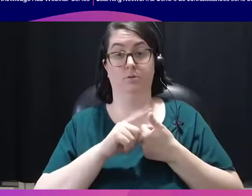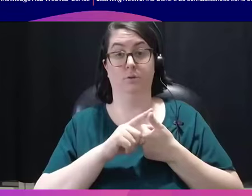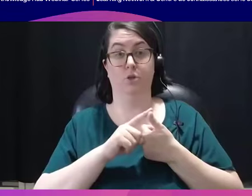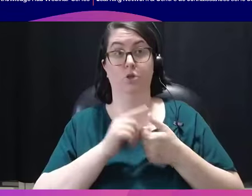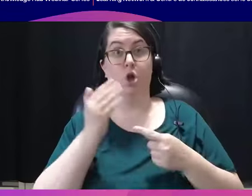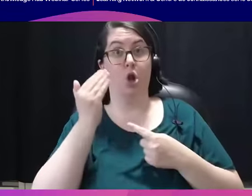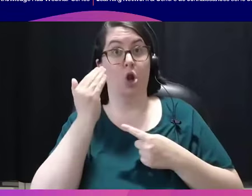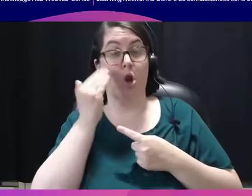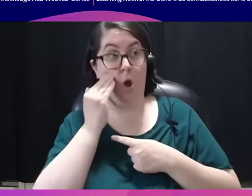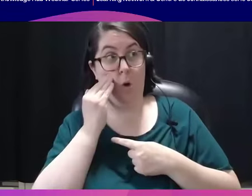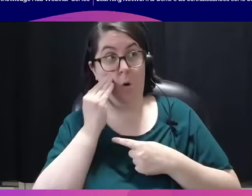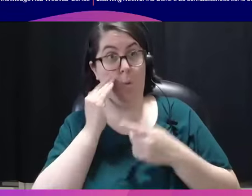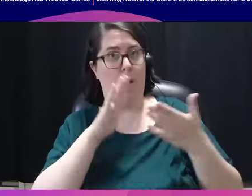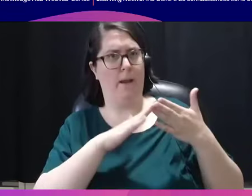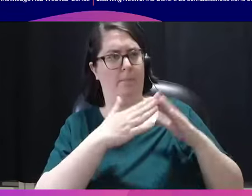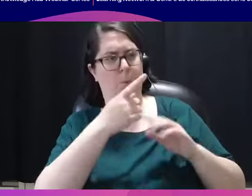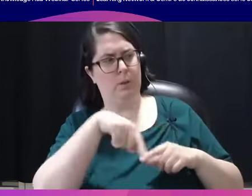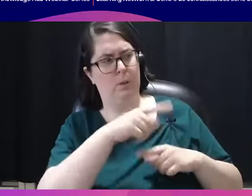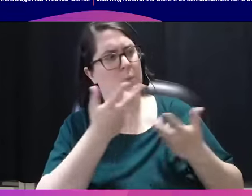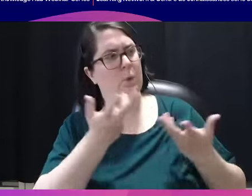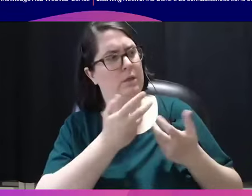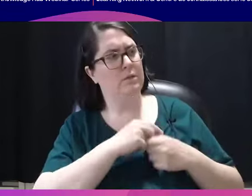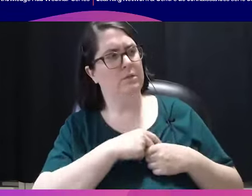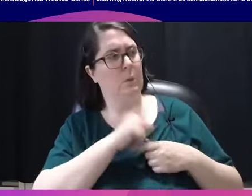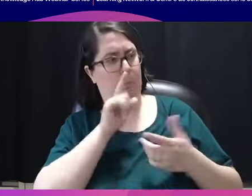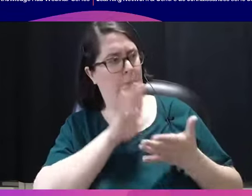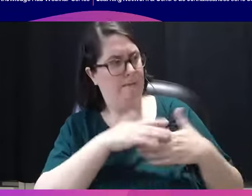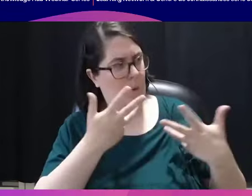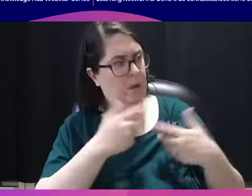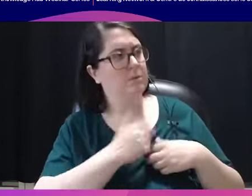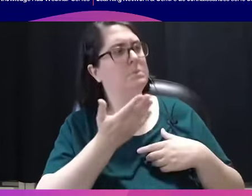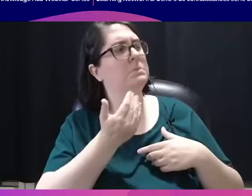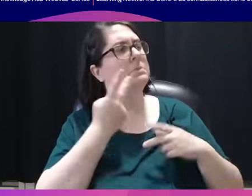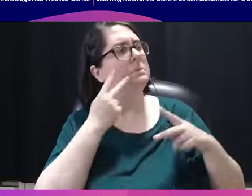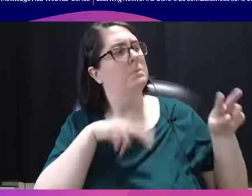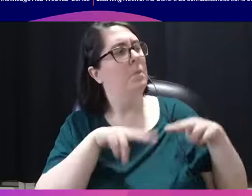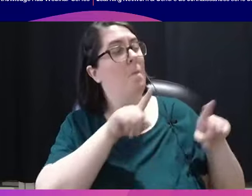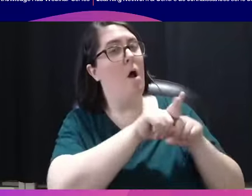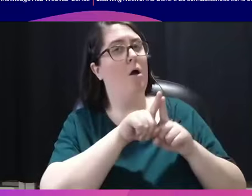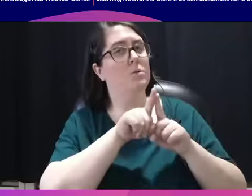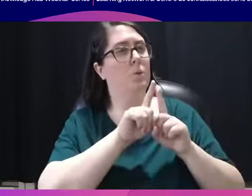what incel communities are, what they believe in, but also what they struggle with.